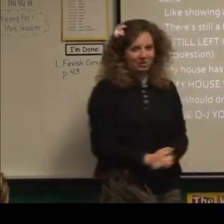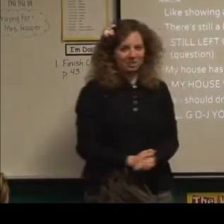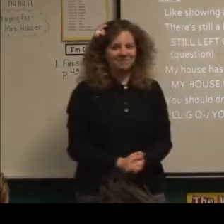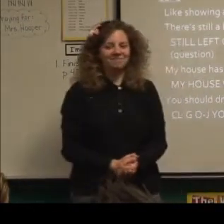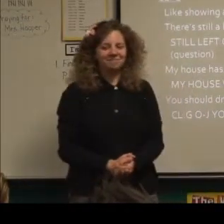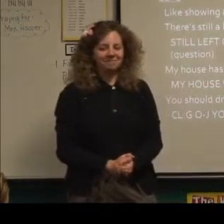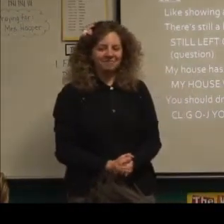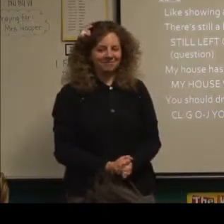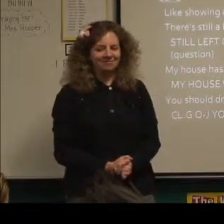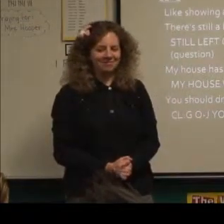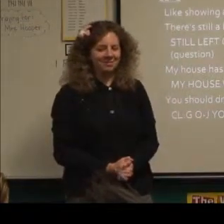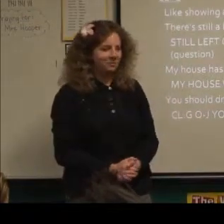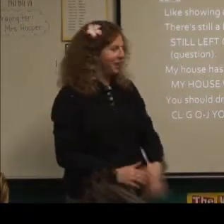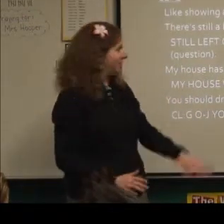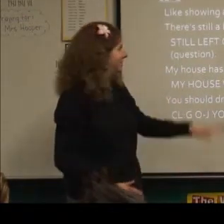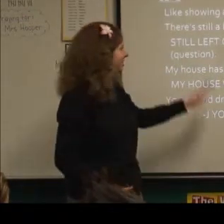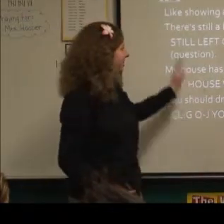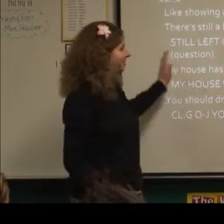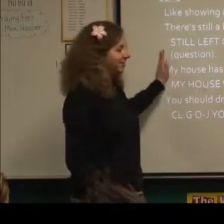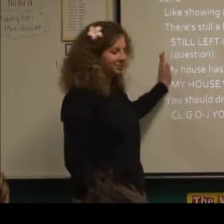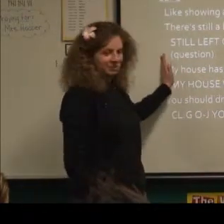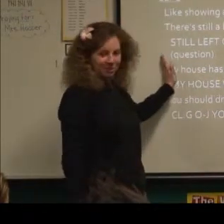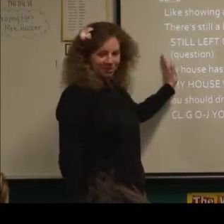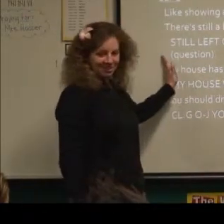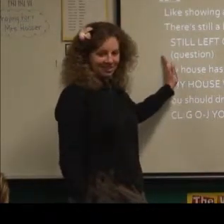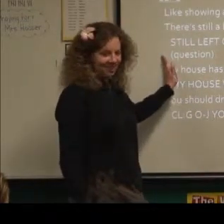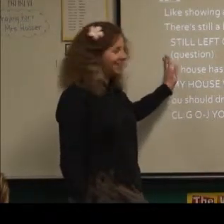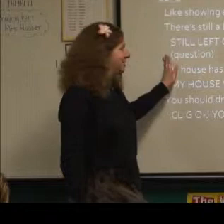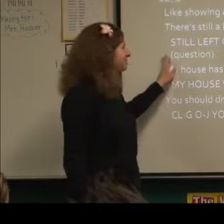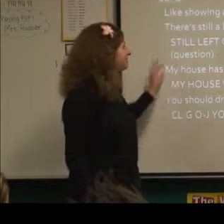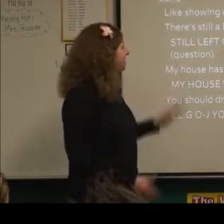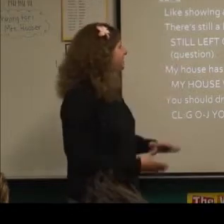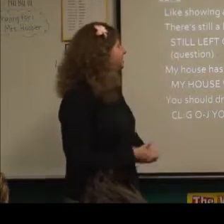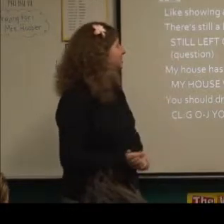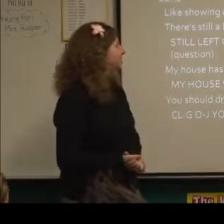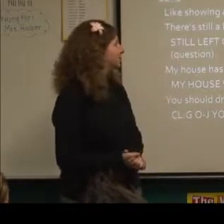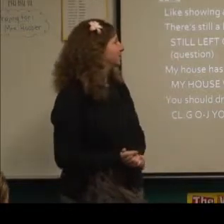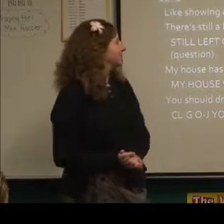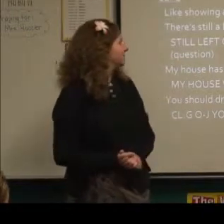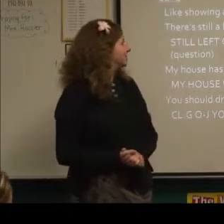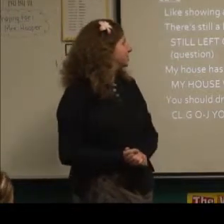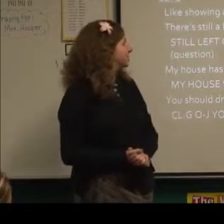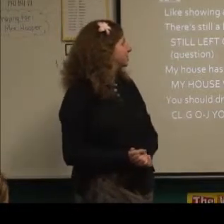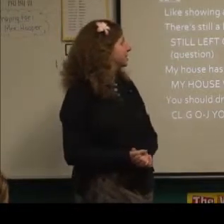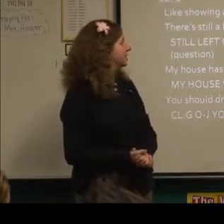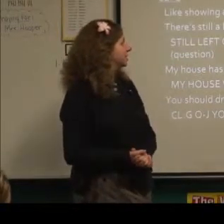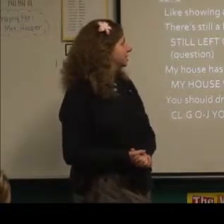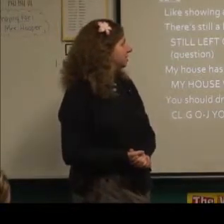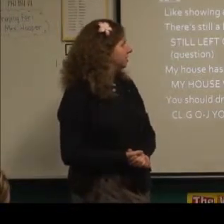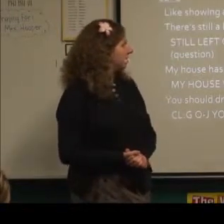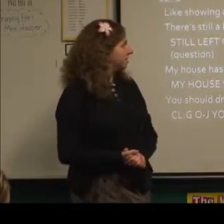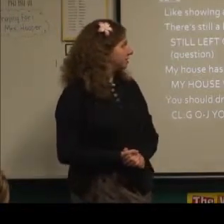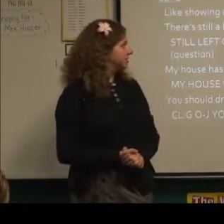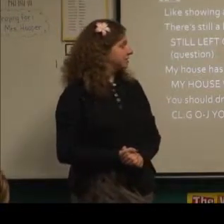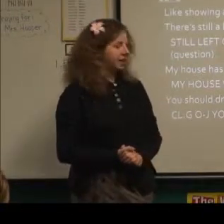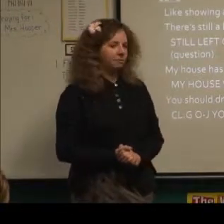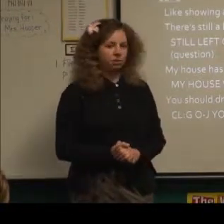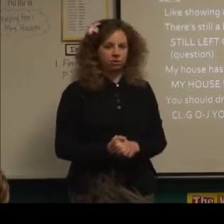question, we have the lovely parentheses right here. So for this one we'll say still left that much